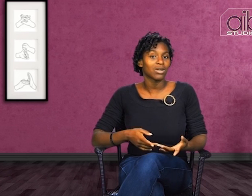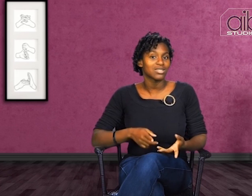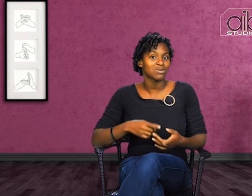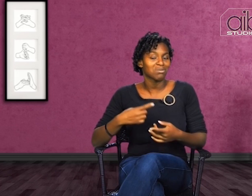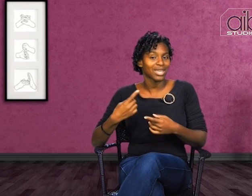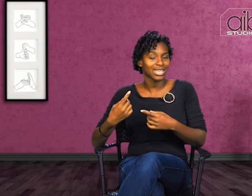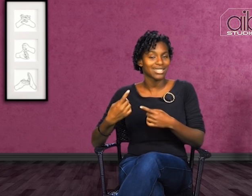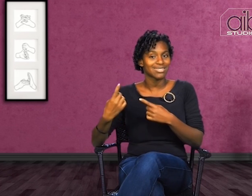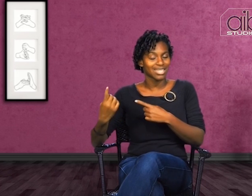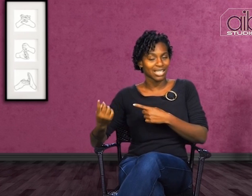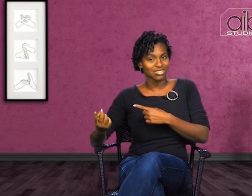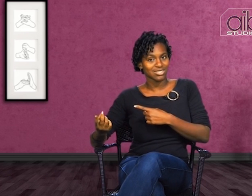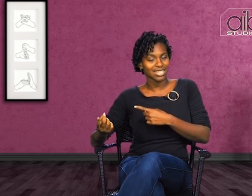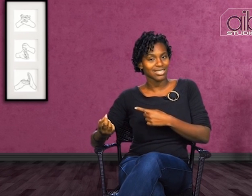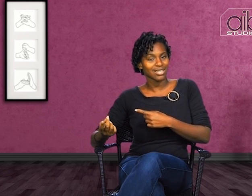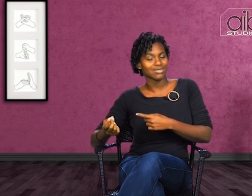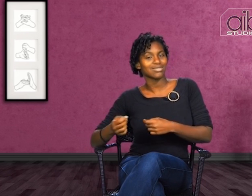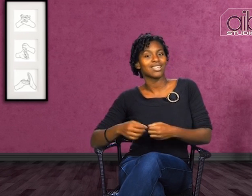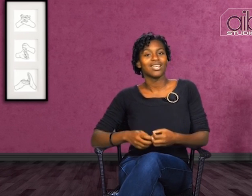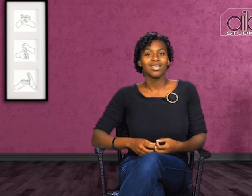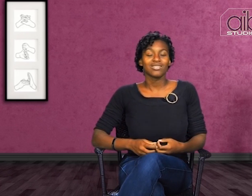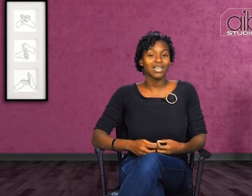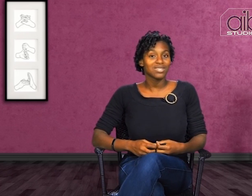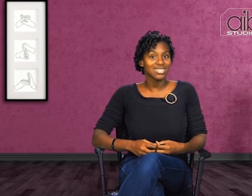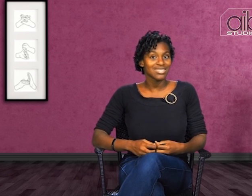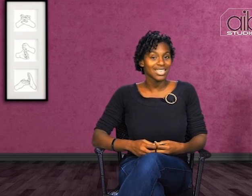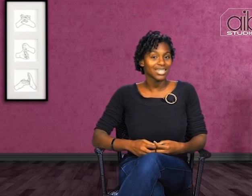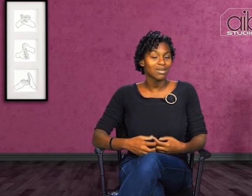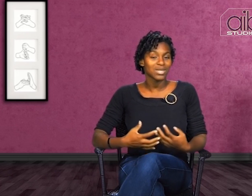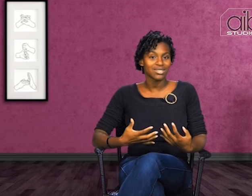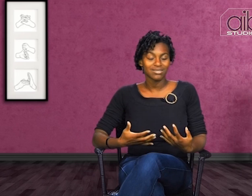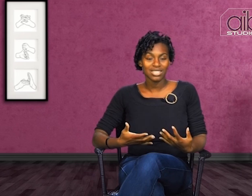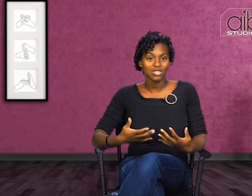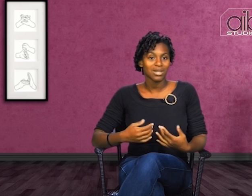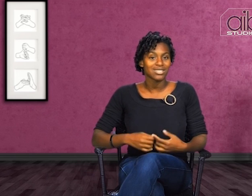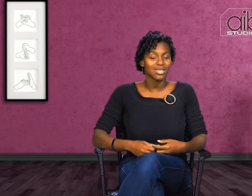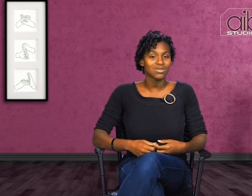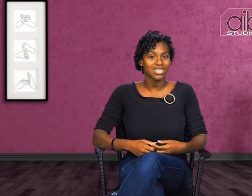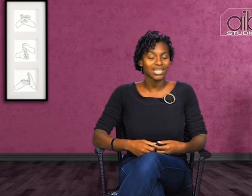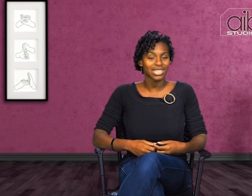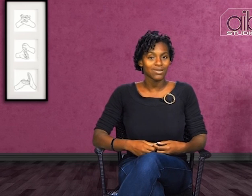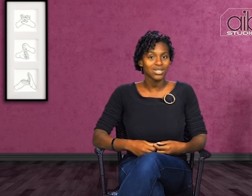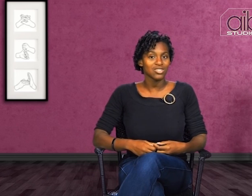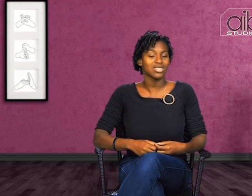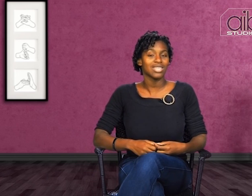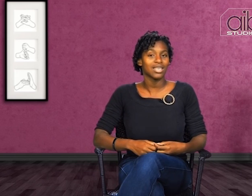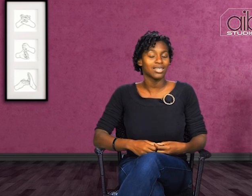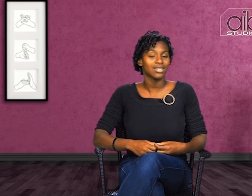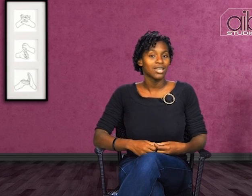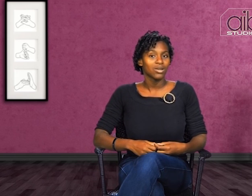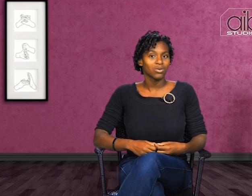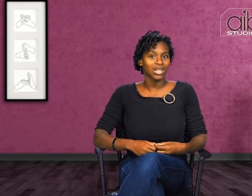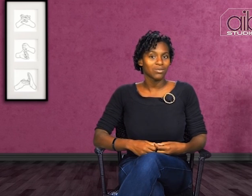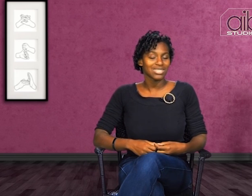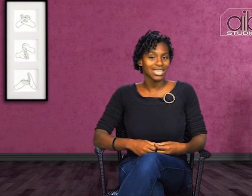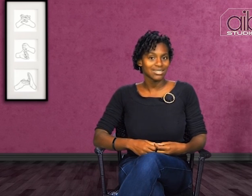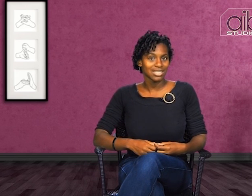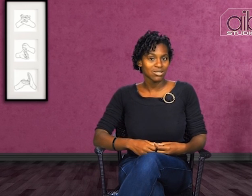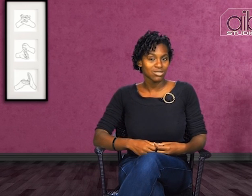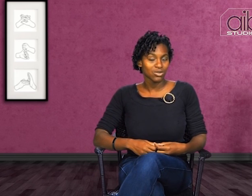to make my hands dance just like theirs. So ever since then, I've been teaching myself sign language, and then when I was 18 years old,